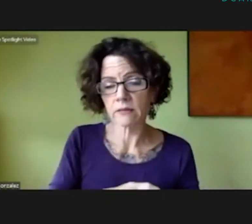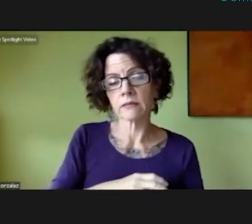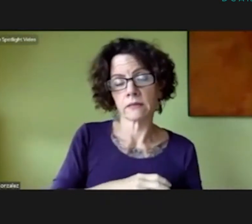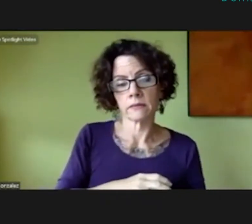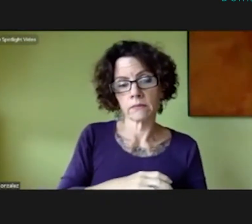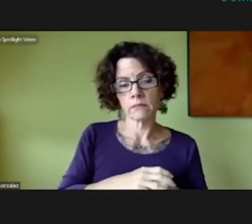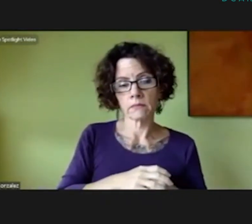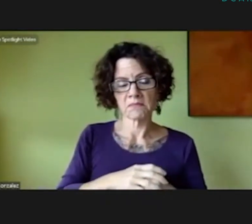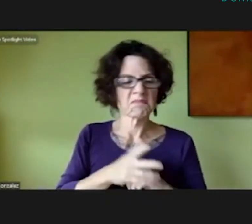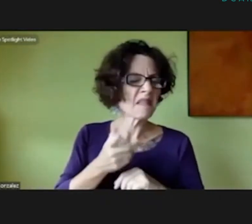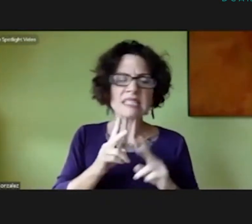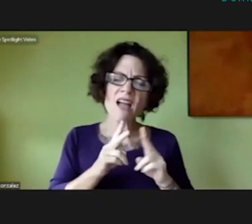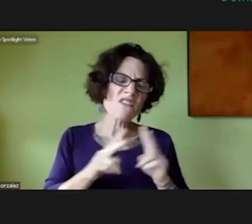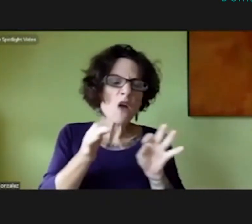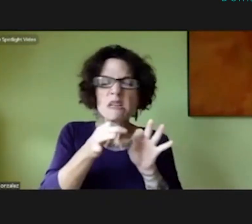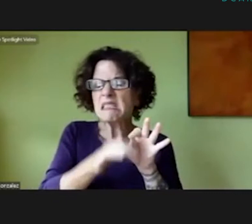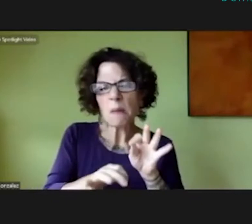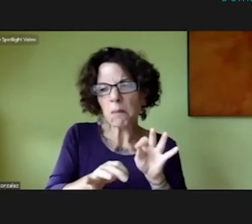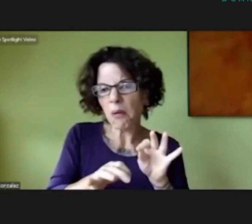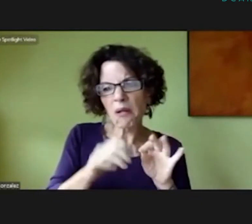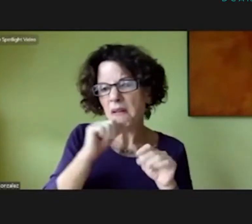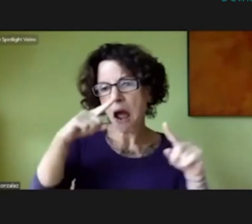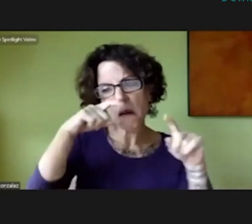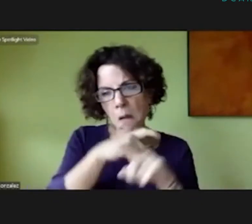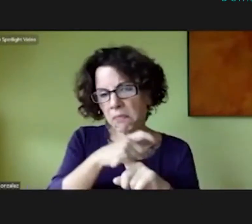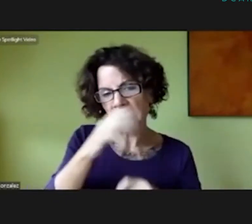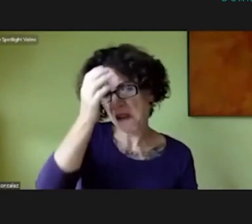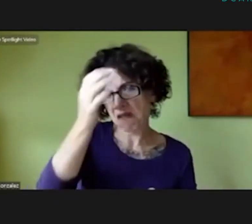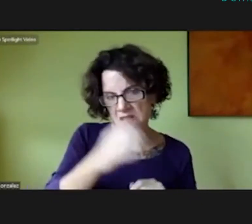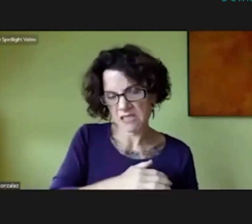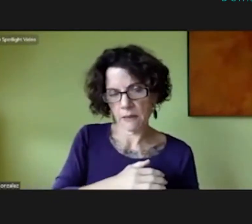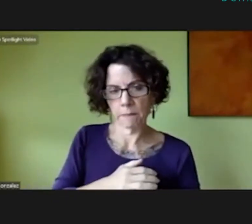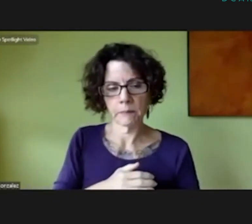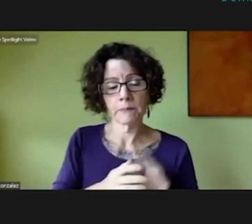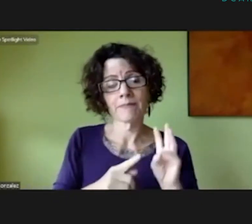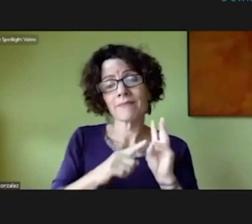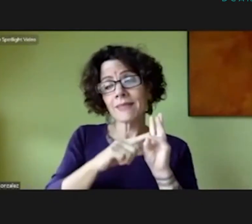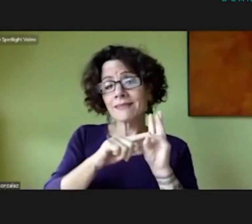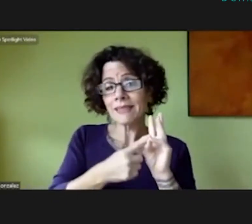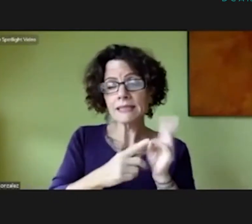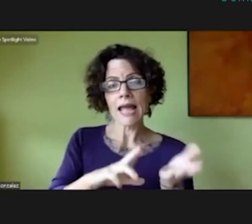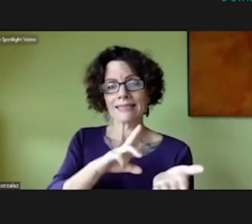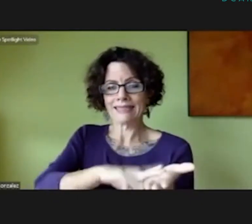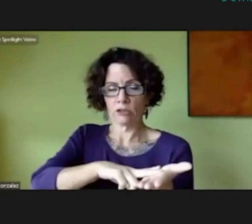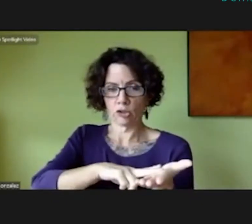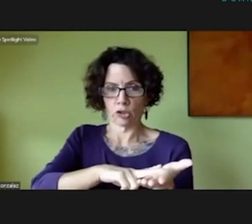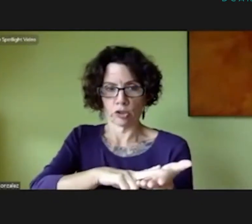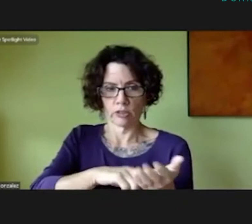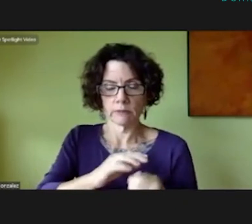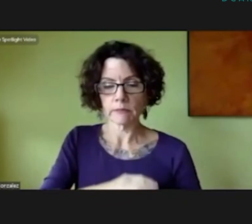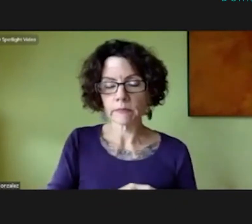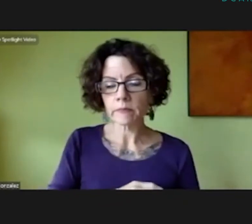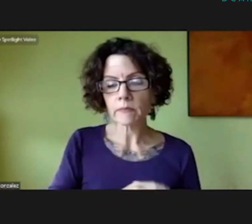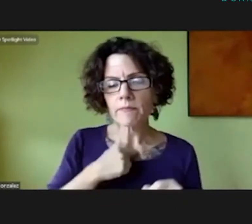turn that into any crime activities. It's very simple. It's not a complicated concept. Lastly, a